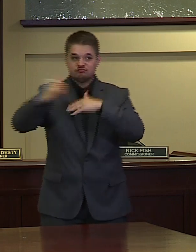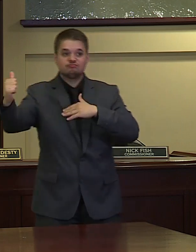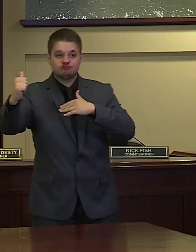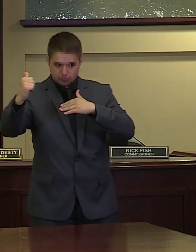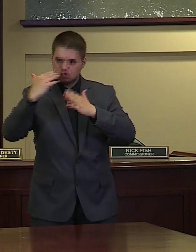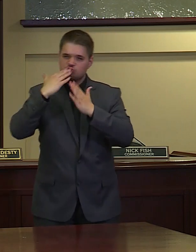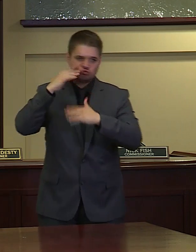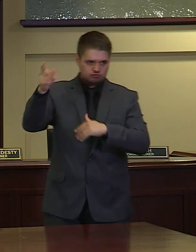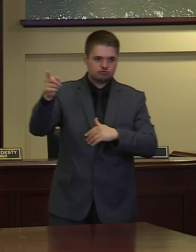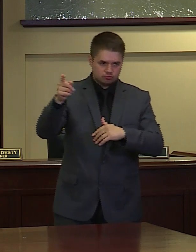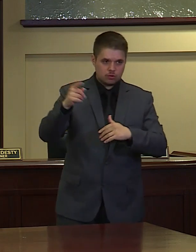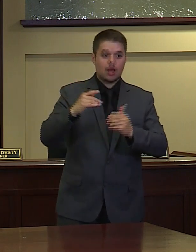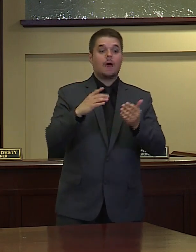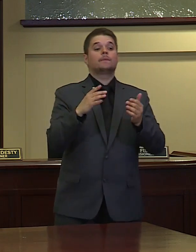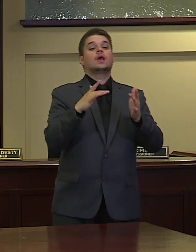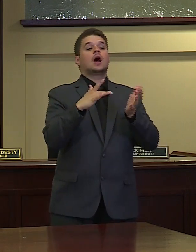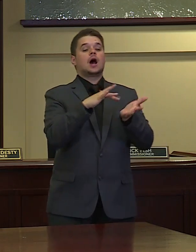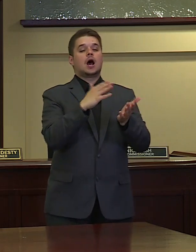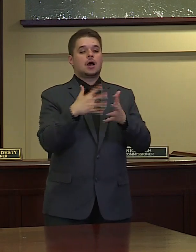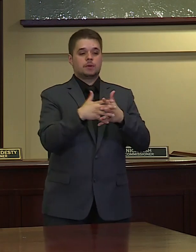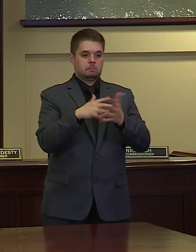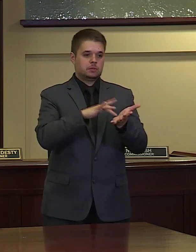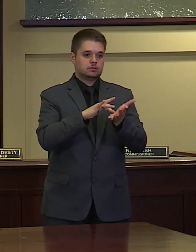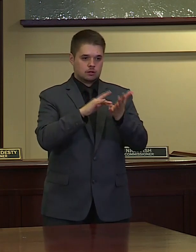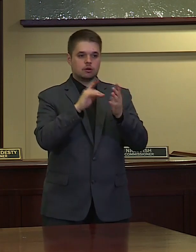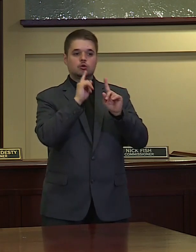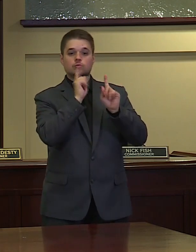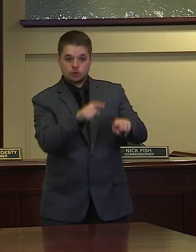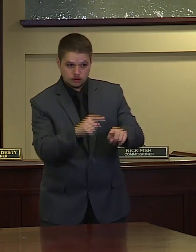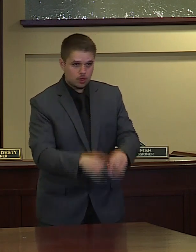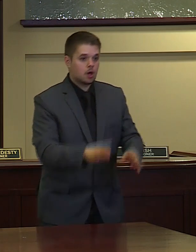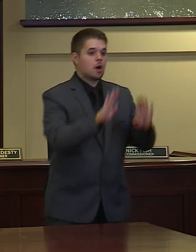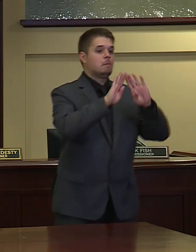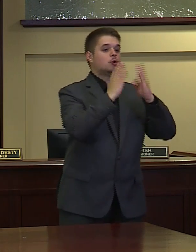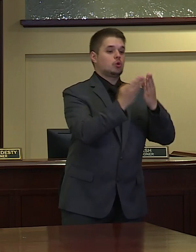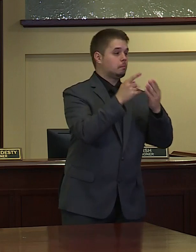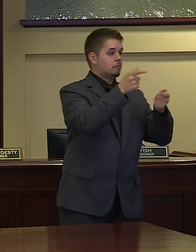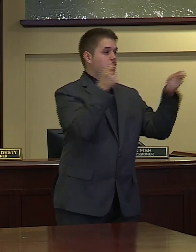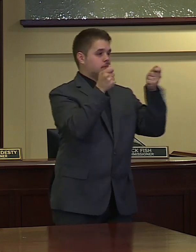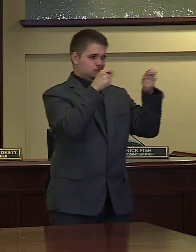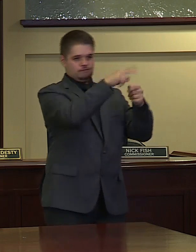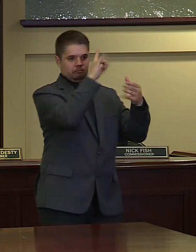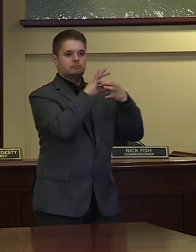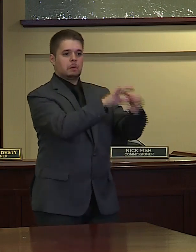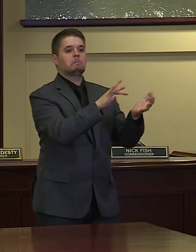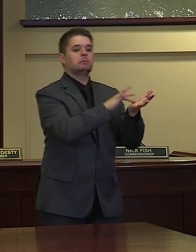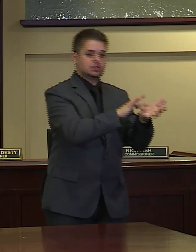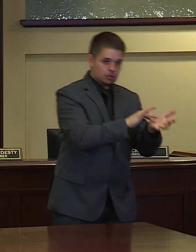Response, Bureau of Emergency Management, and especially Portland Police and Chief Jamie Resch.